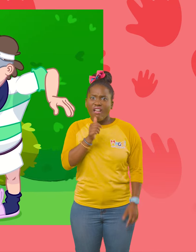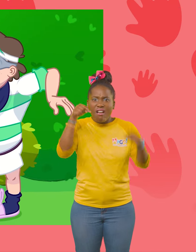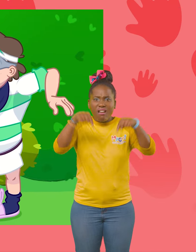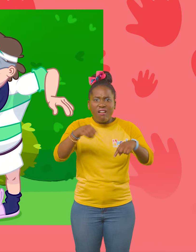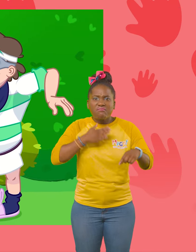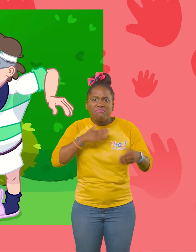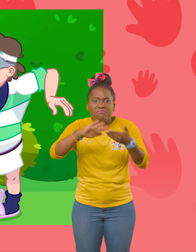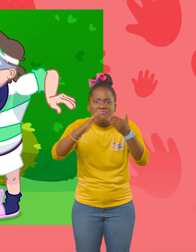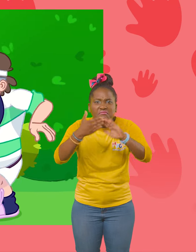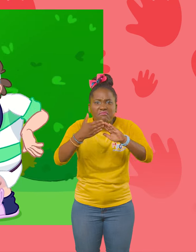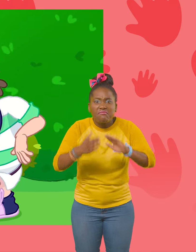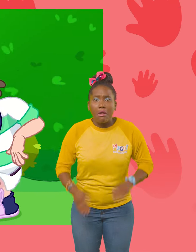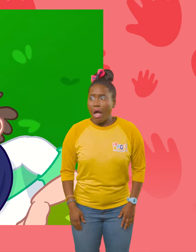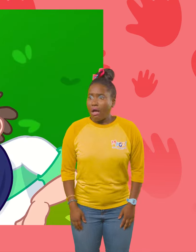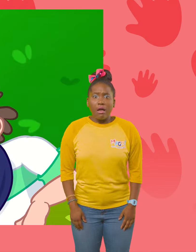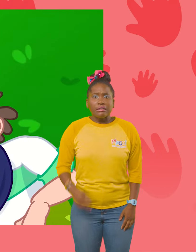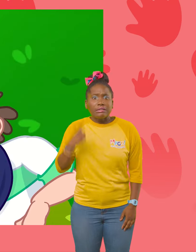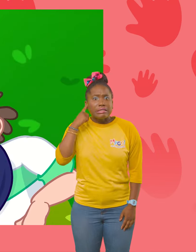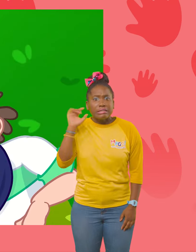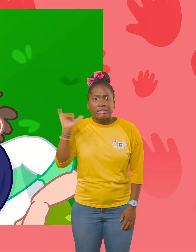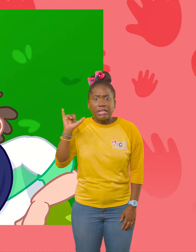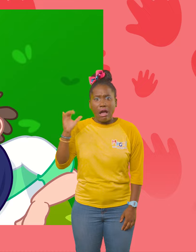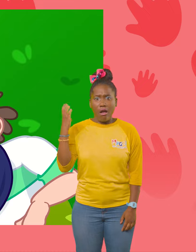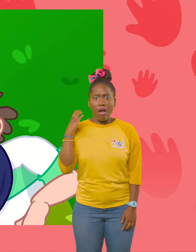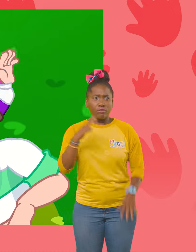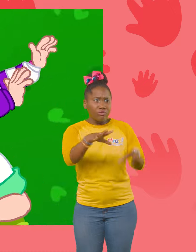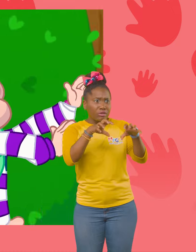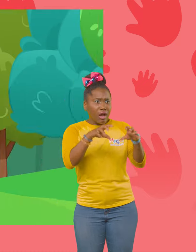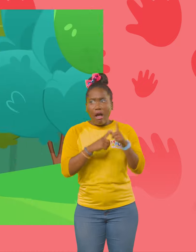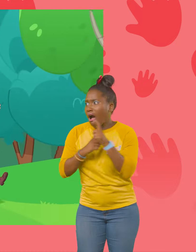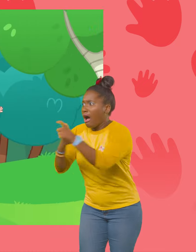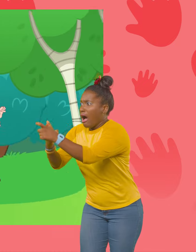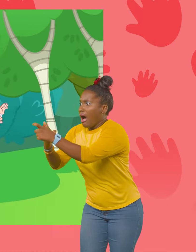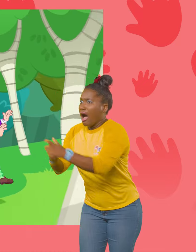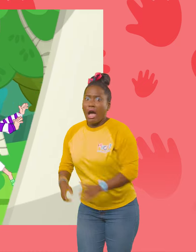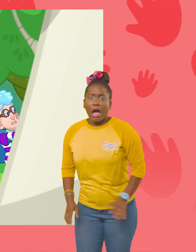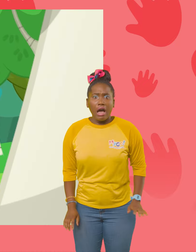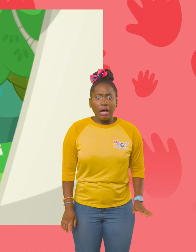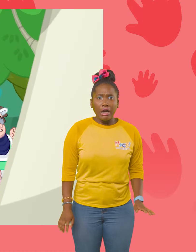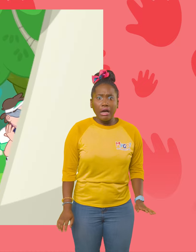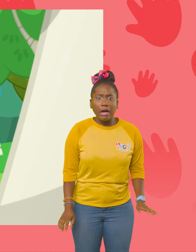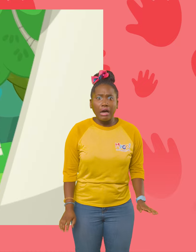Not in my city! Ugh, that's Police Officer Freeze. Run!